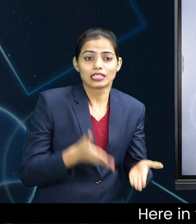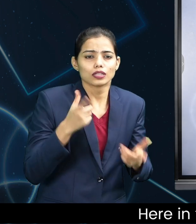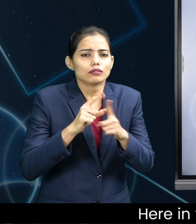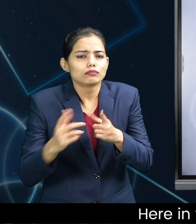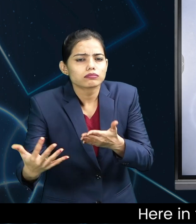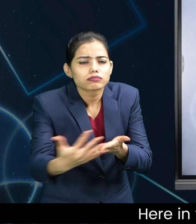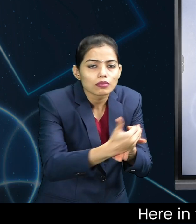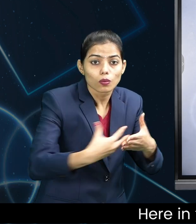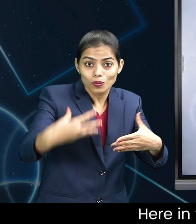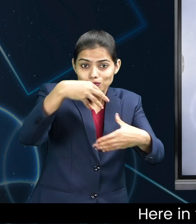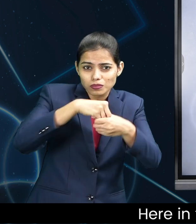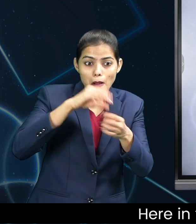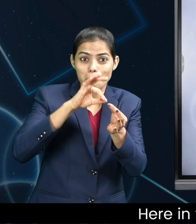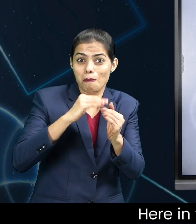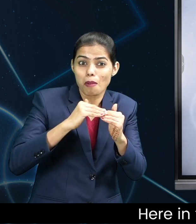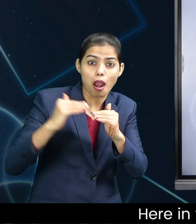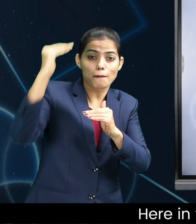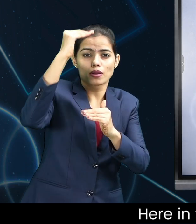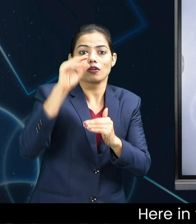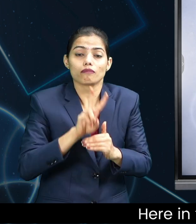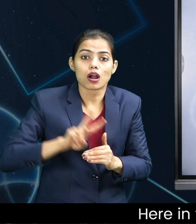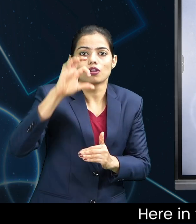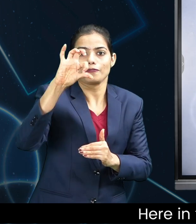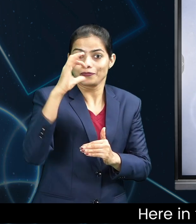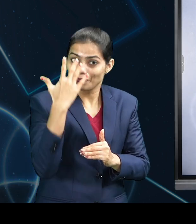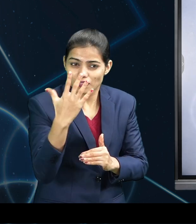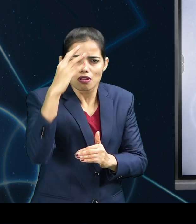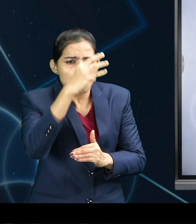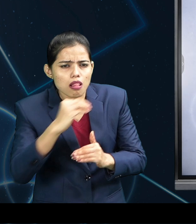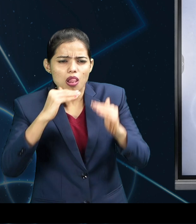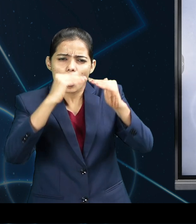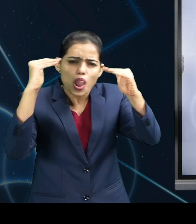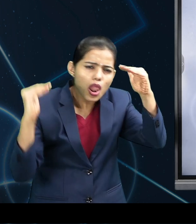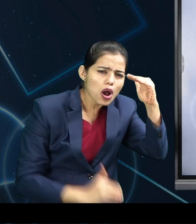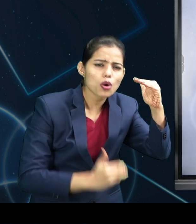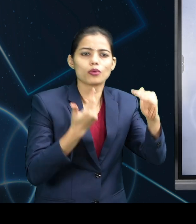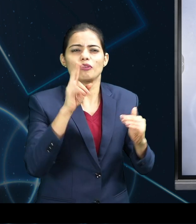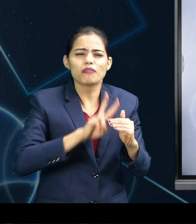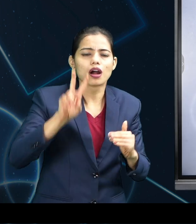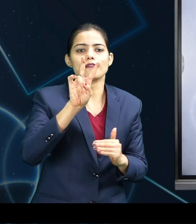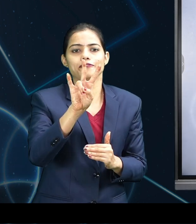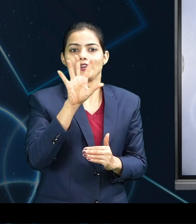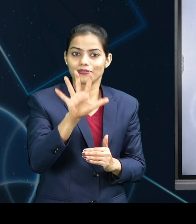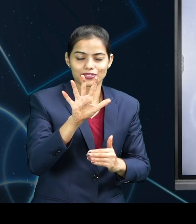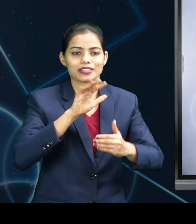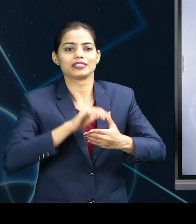Here in the data set, the highest value is 95 and the lowest value is 25.